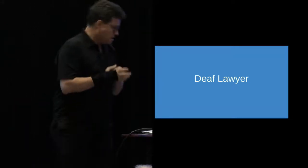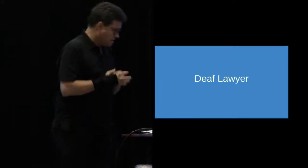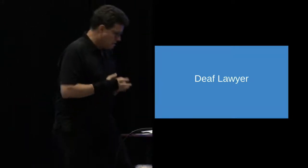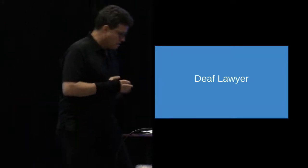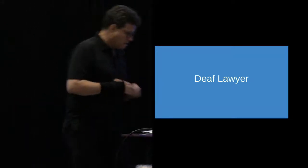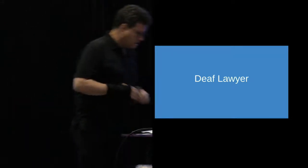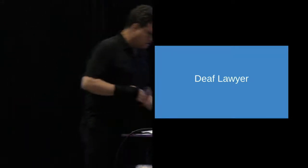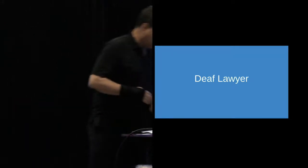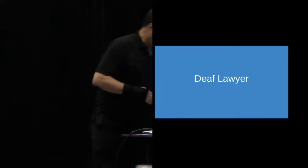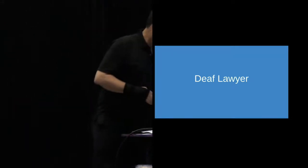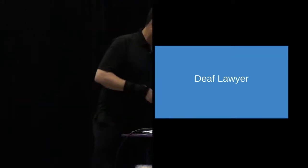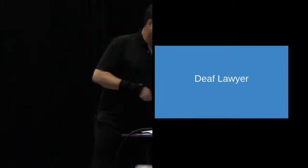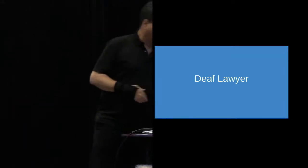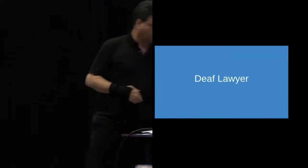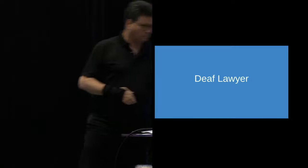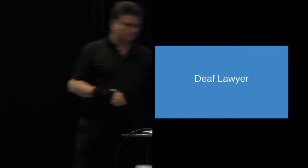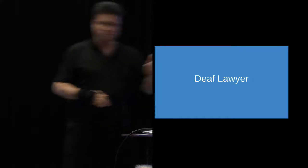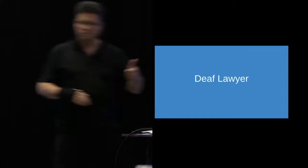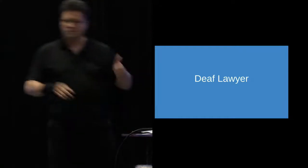Thank you so much.